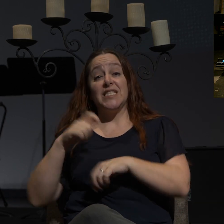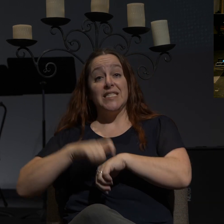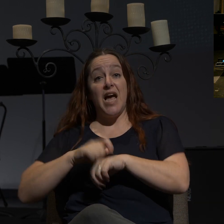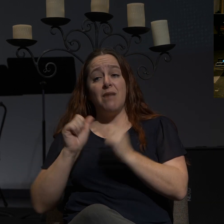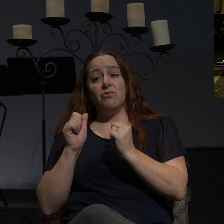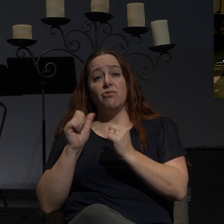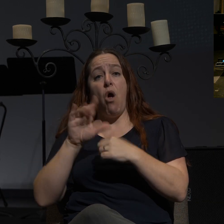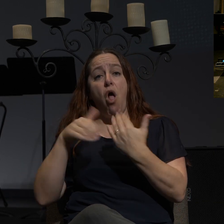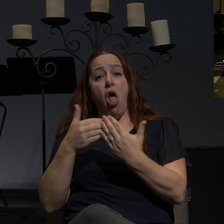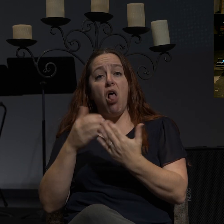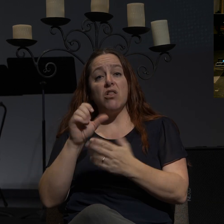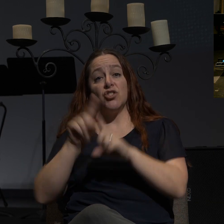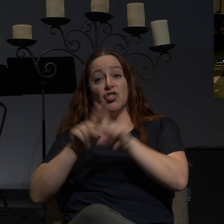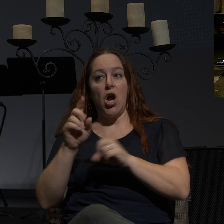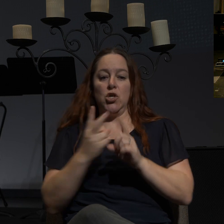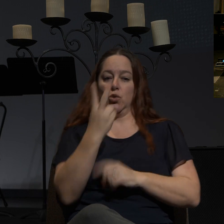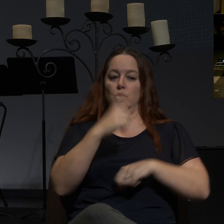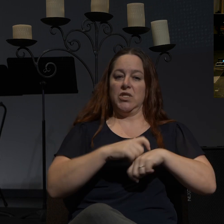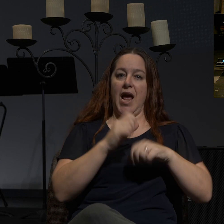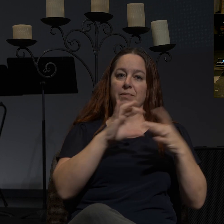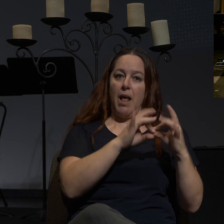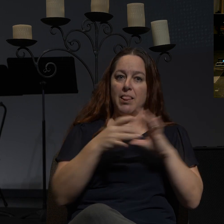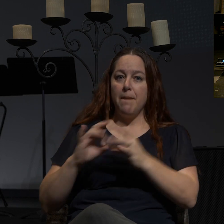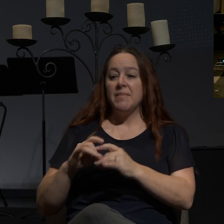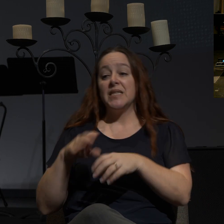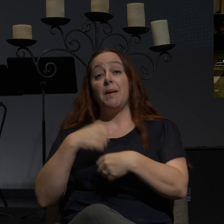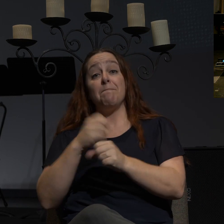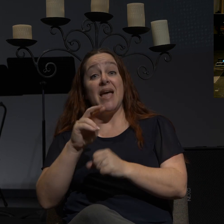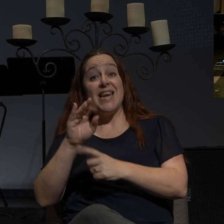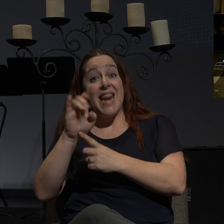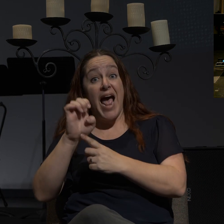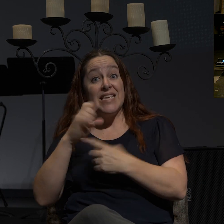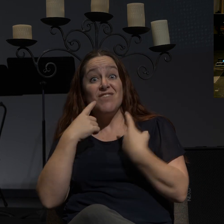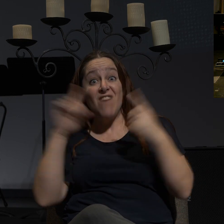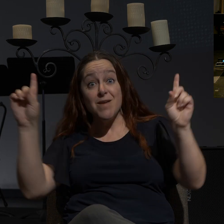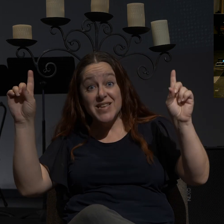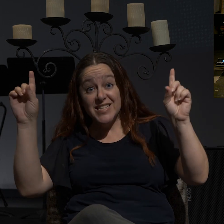an All-Star. Twice he won the Olympics. He made Nike famous.